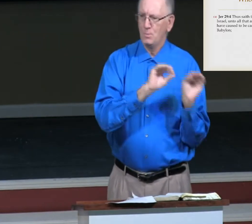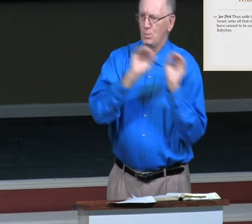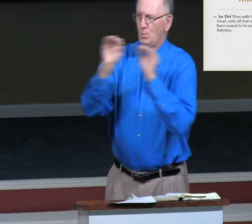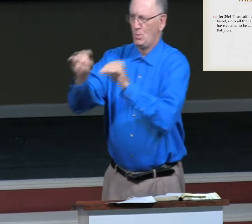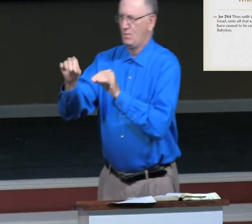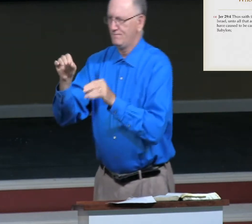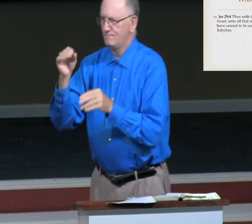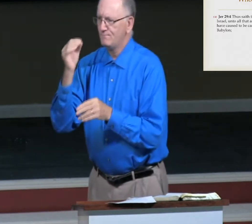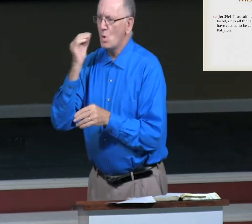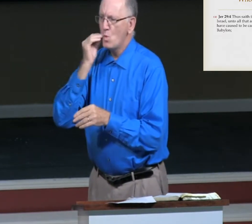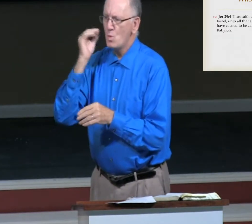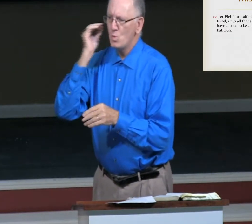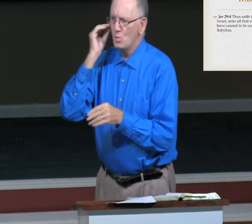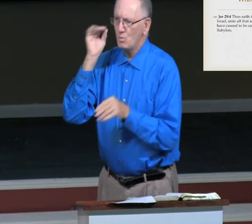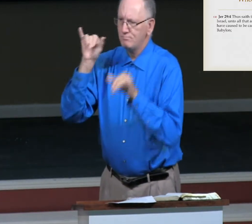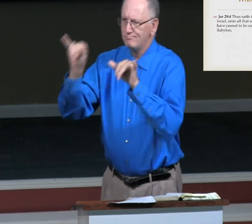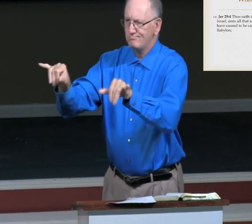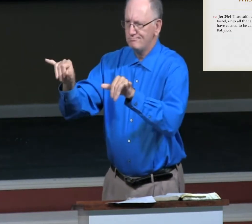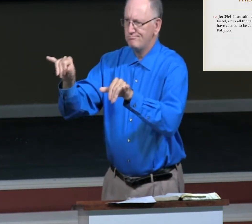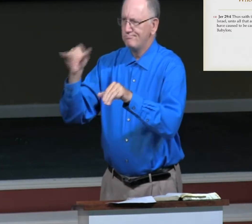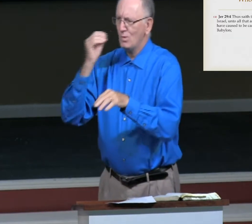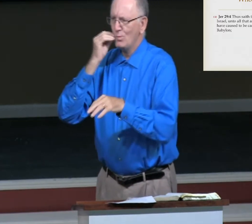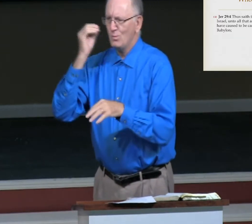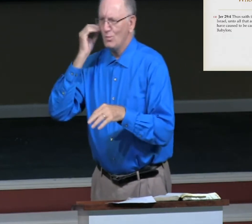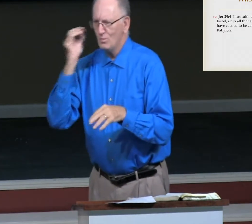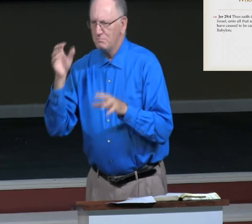different situation happens, and now we're at home,